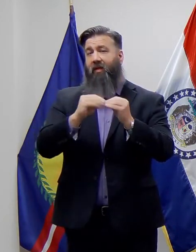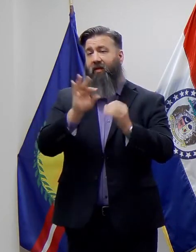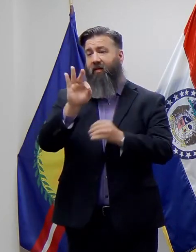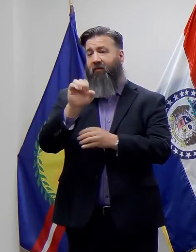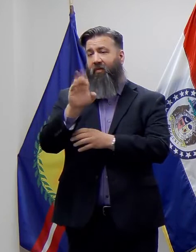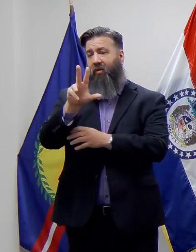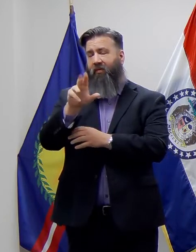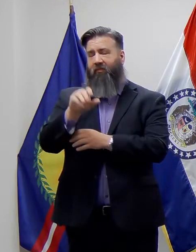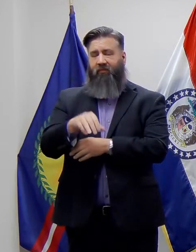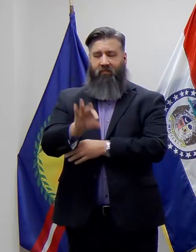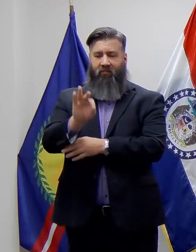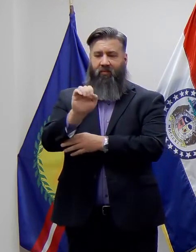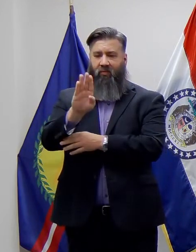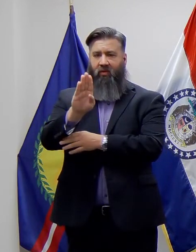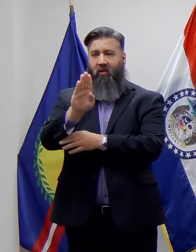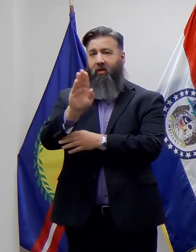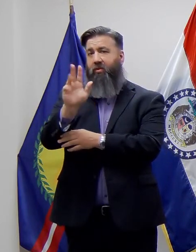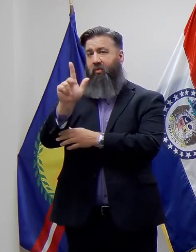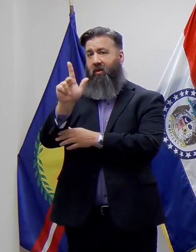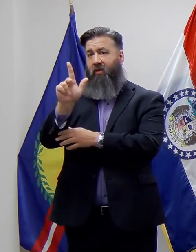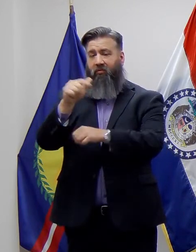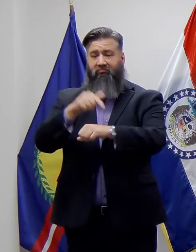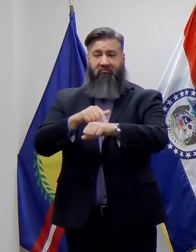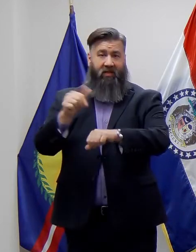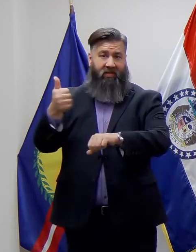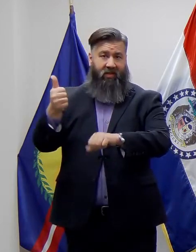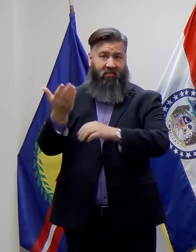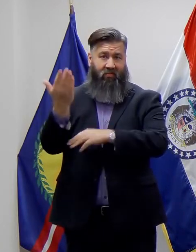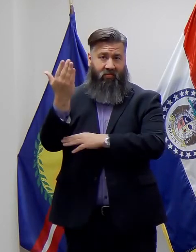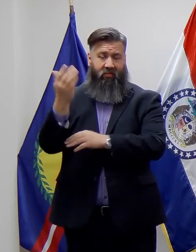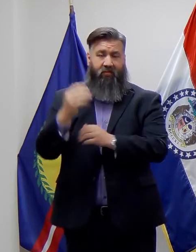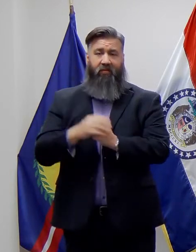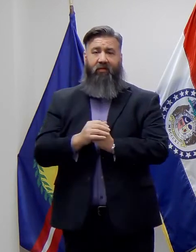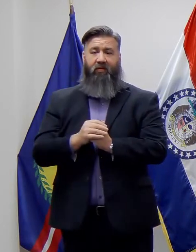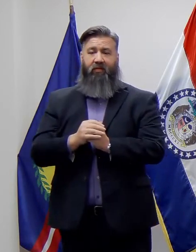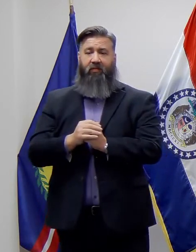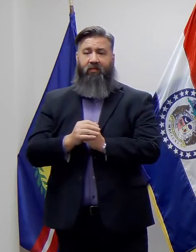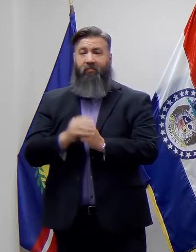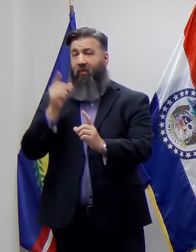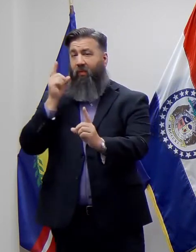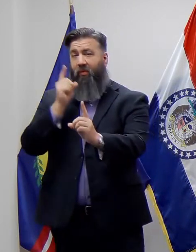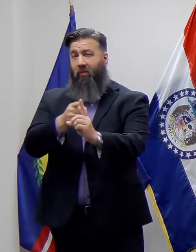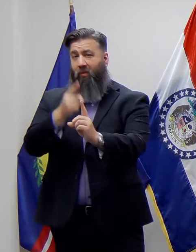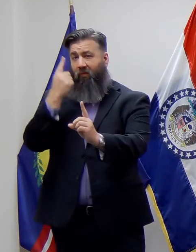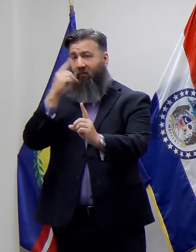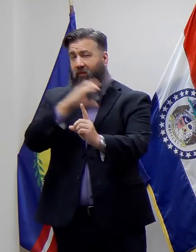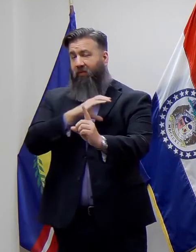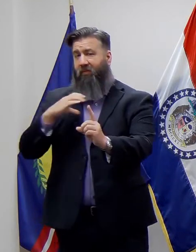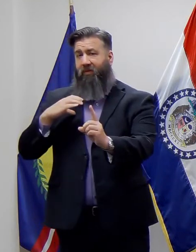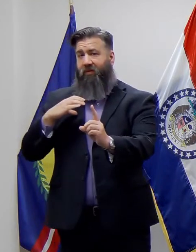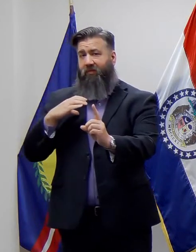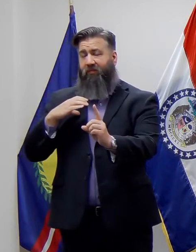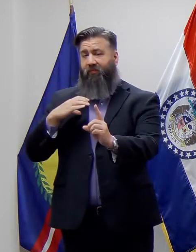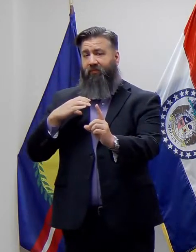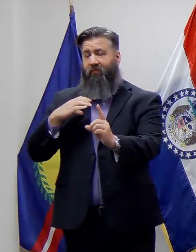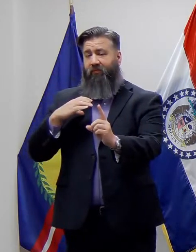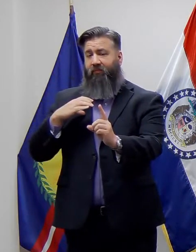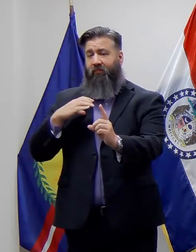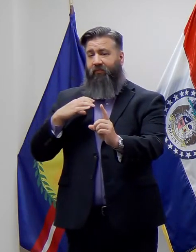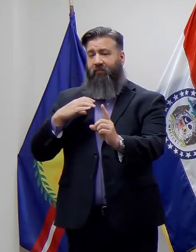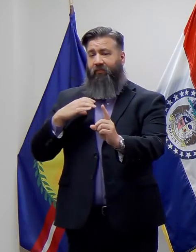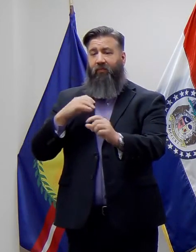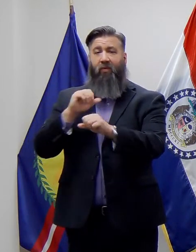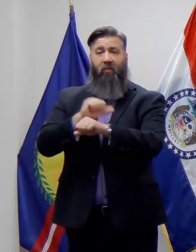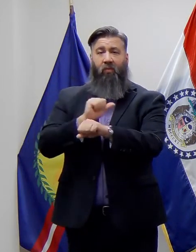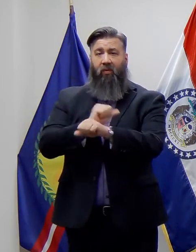23rd at 10 a.m. And the primary duty of the Commission, as stated by county ordinance, is